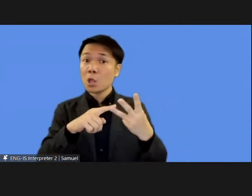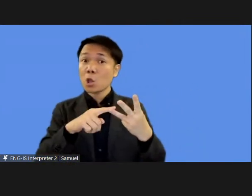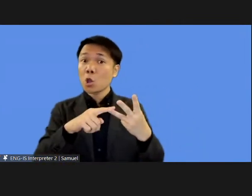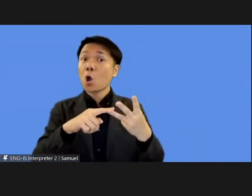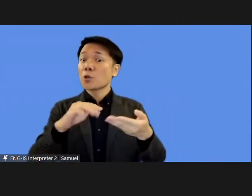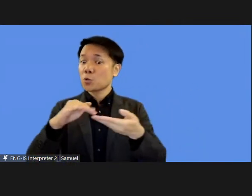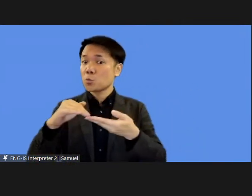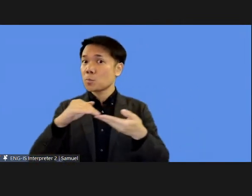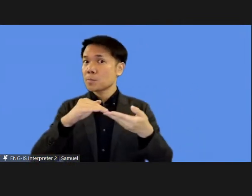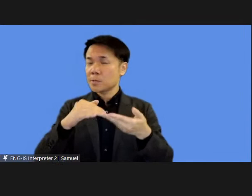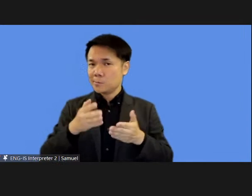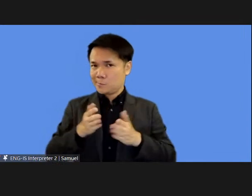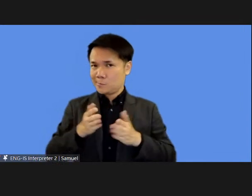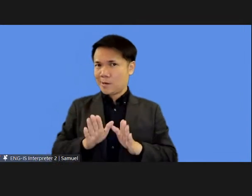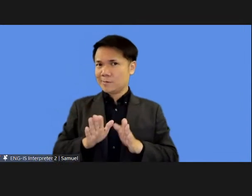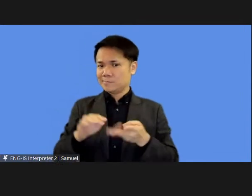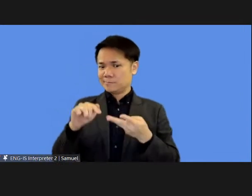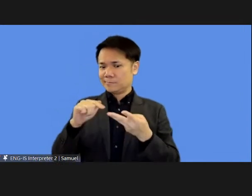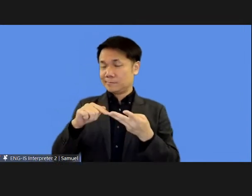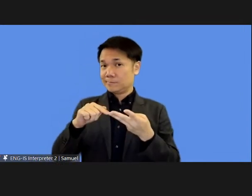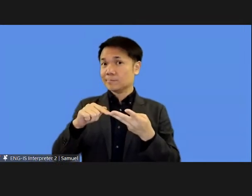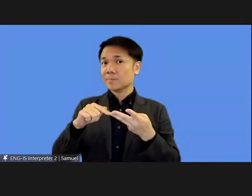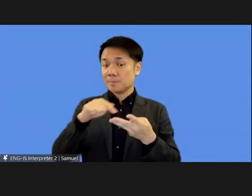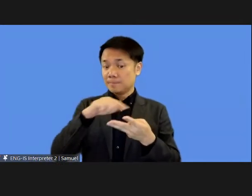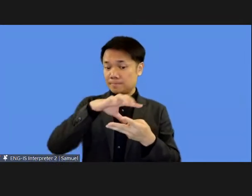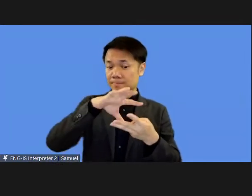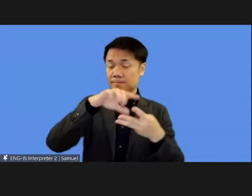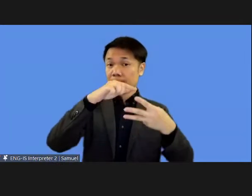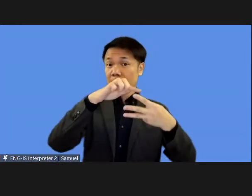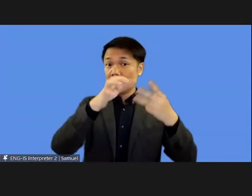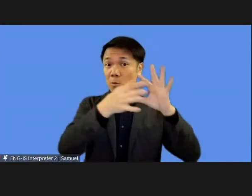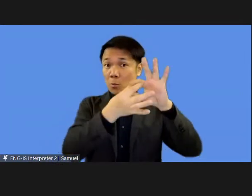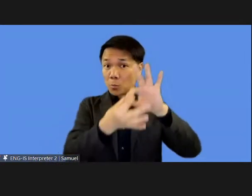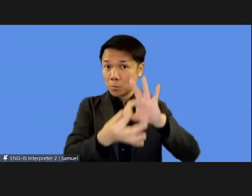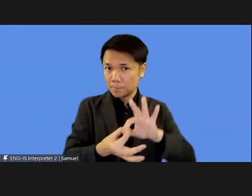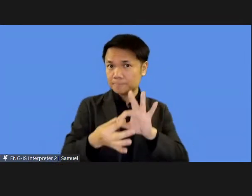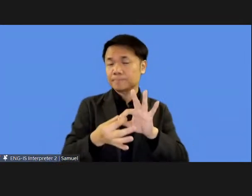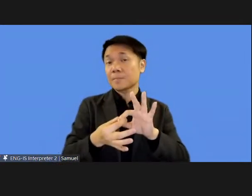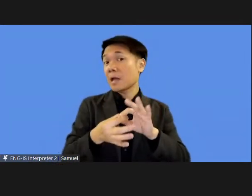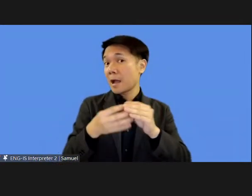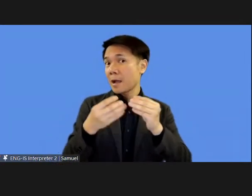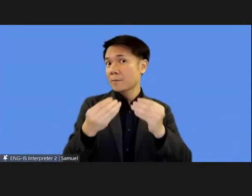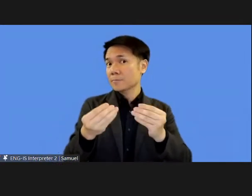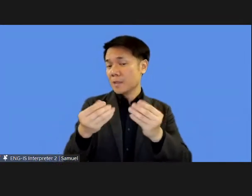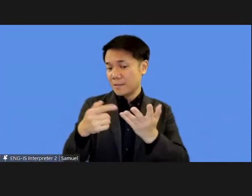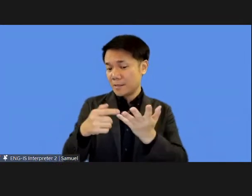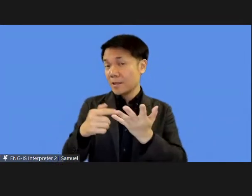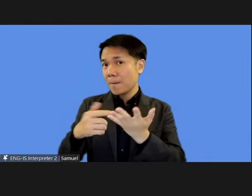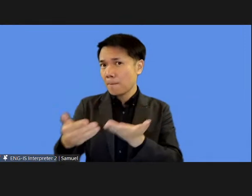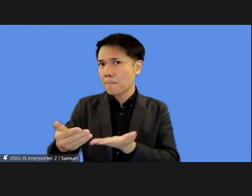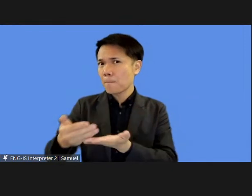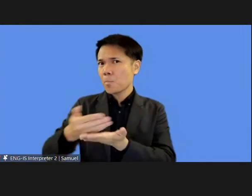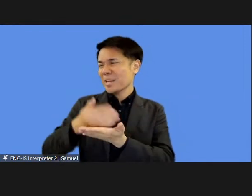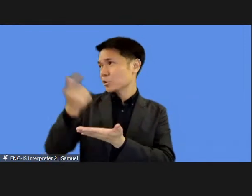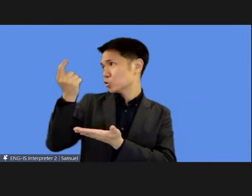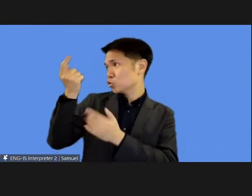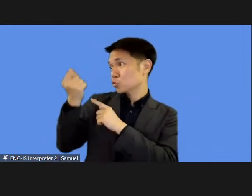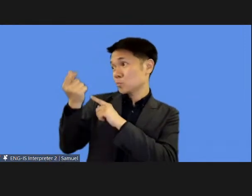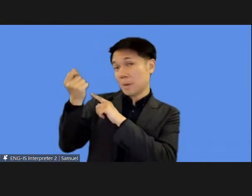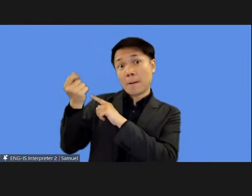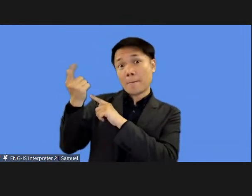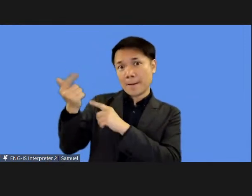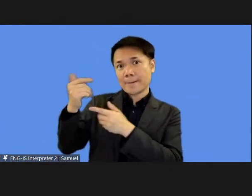institutions that constitute the national protection systems. And the third point that was mentioned also in